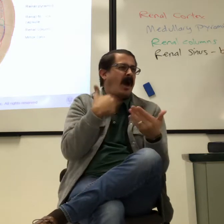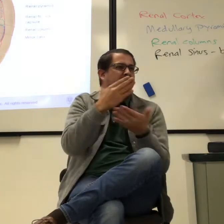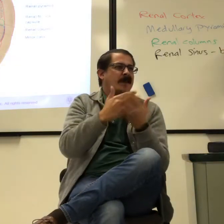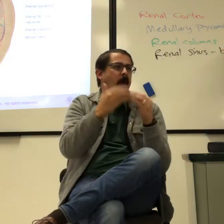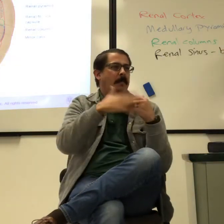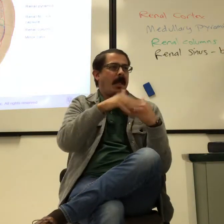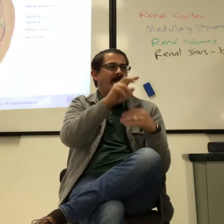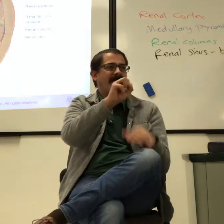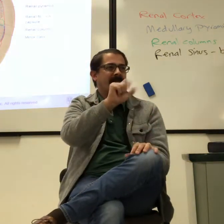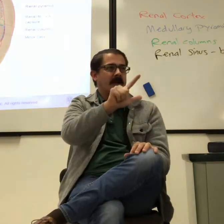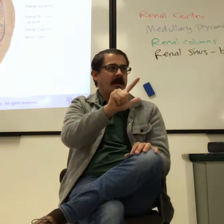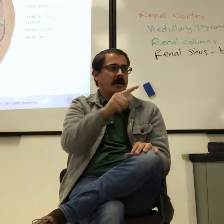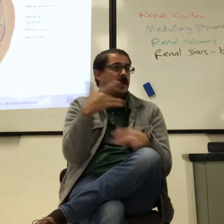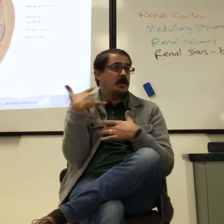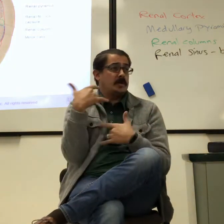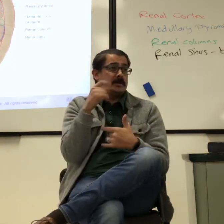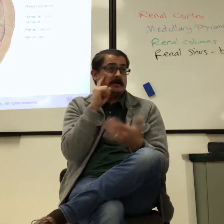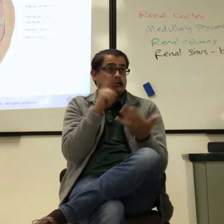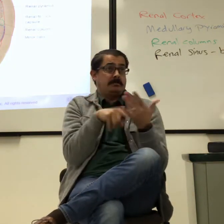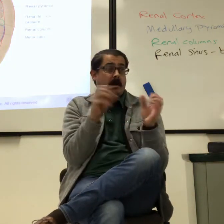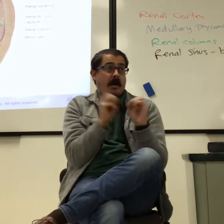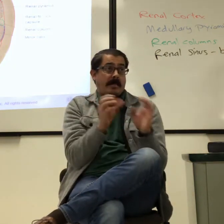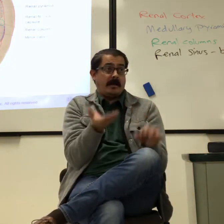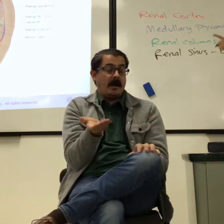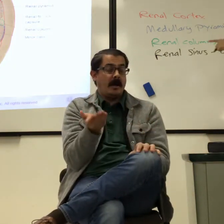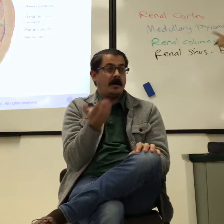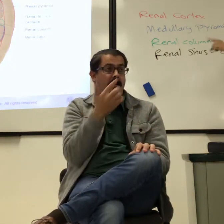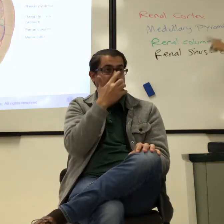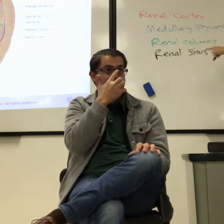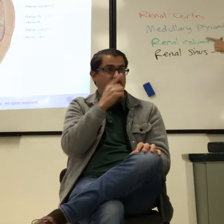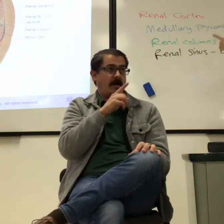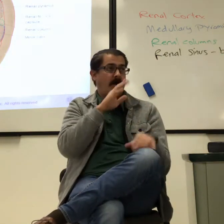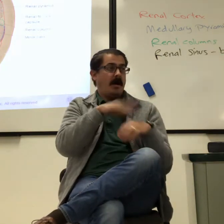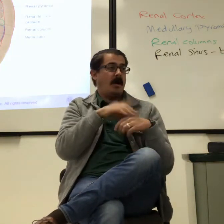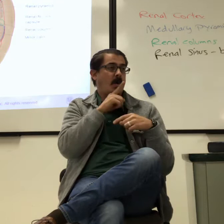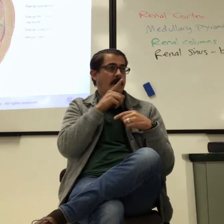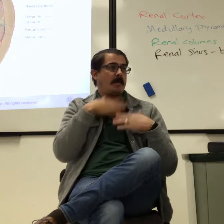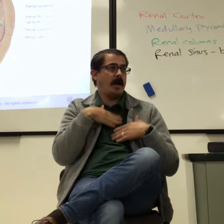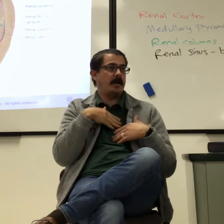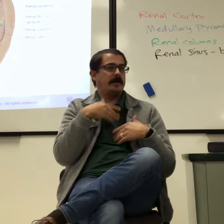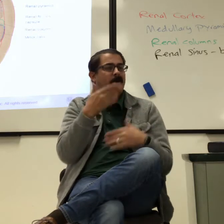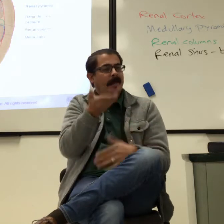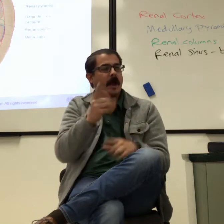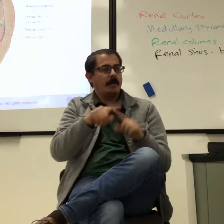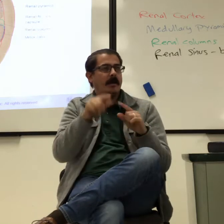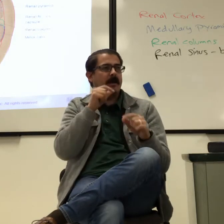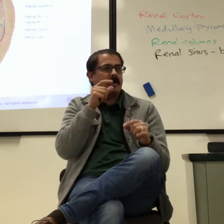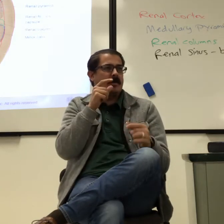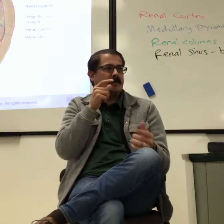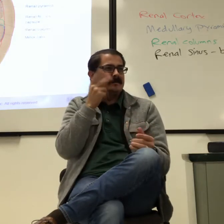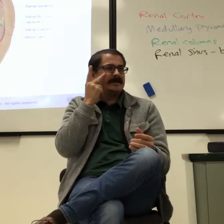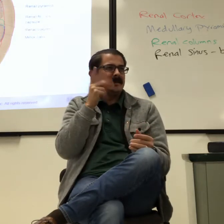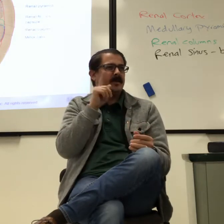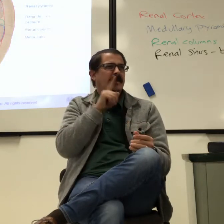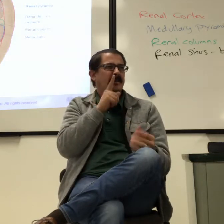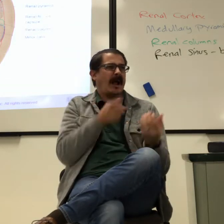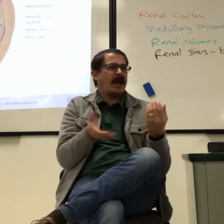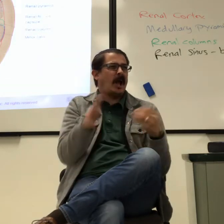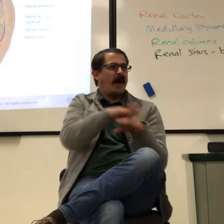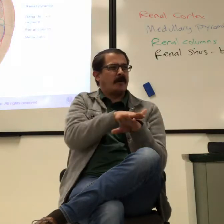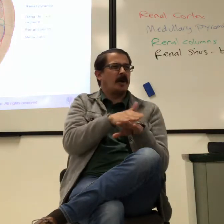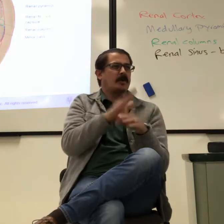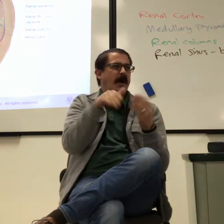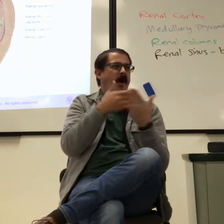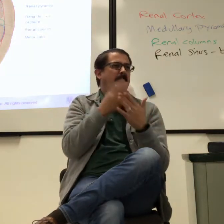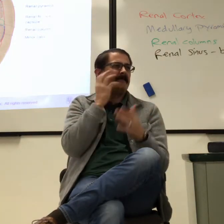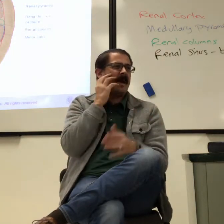vessels. Usually, I don't see blood vessels there, although they're there, they're illustrated. Usually, they're obscured by all the fat you see there.